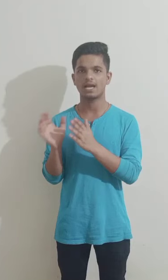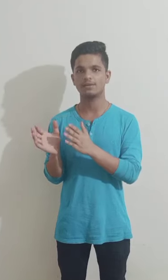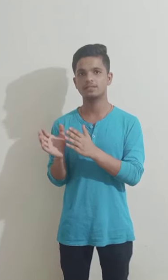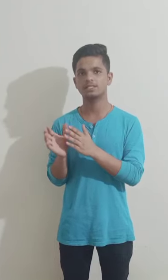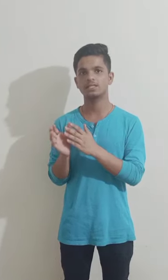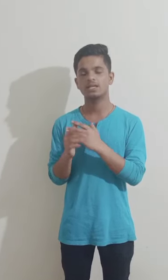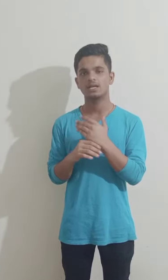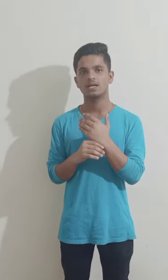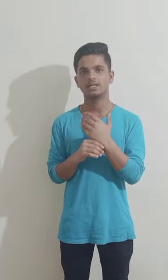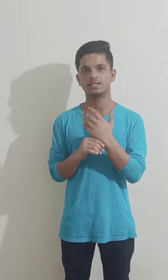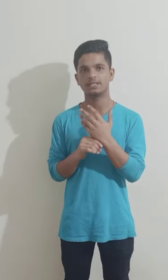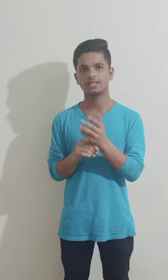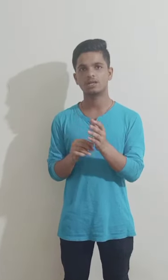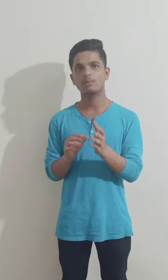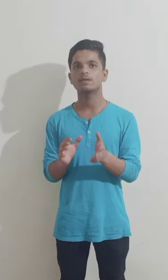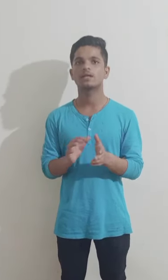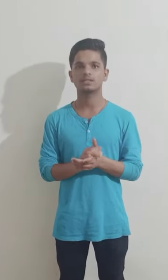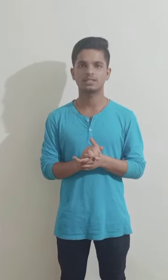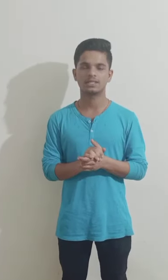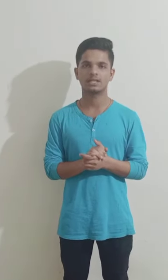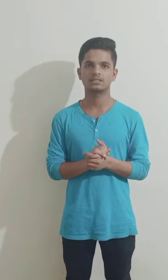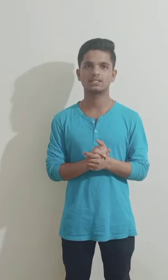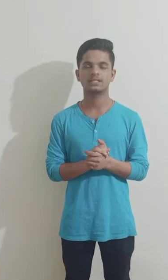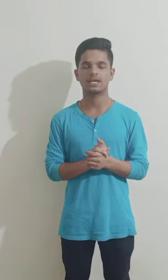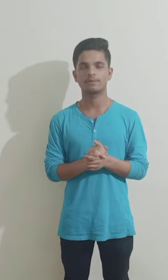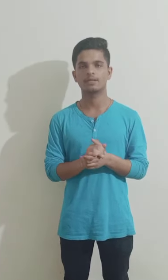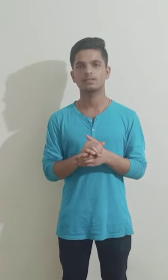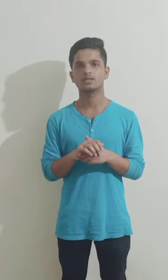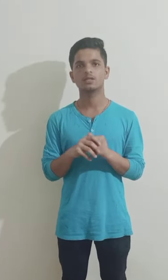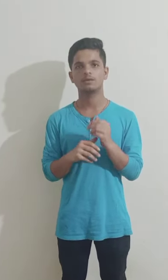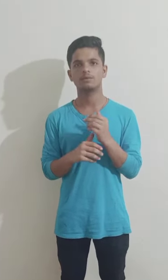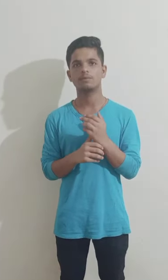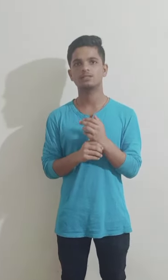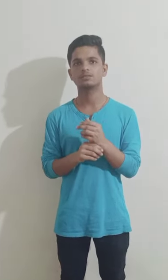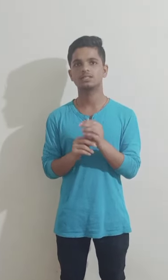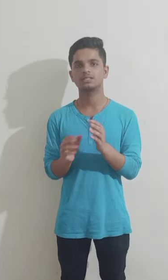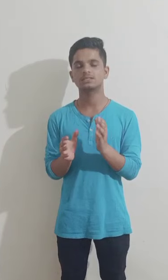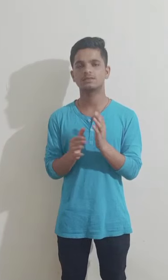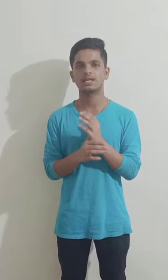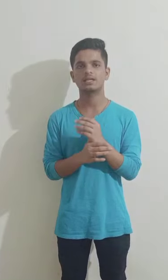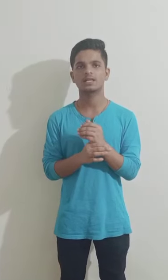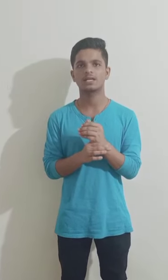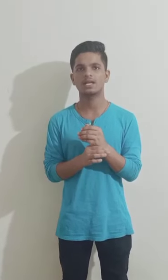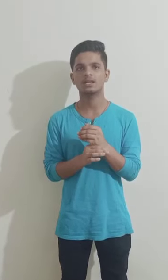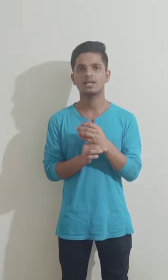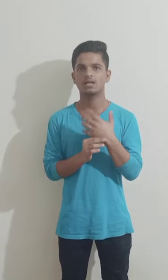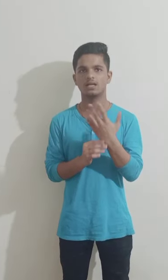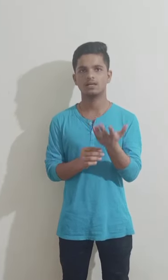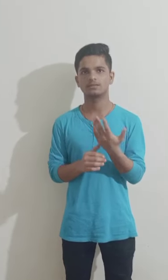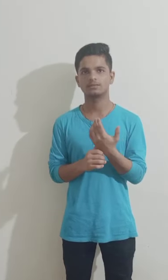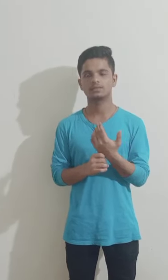is a literal of string type. So by using this we can create a string